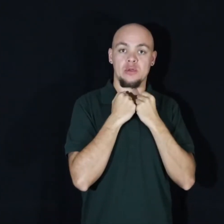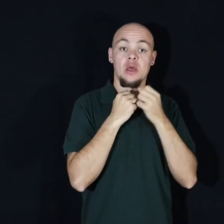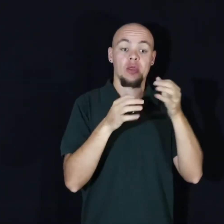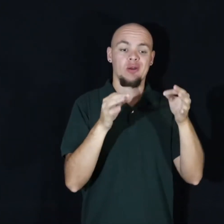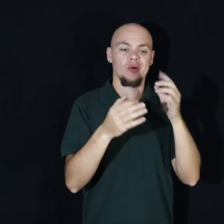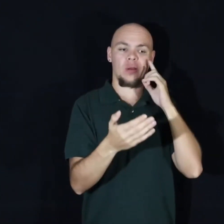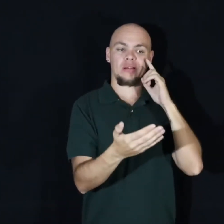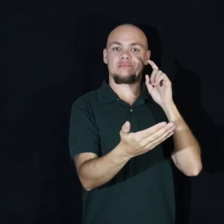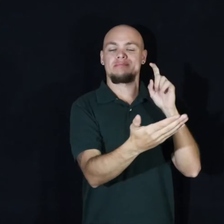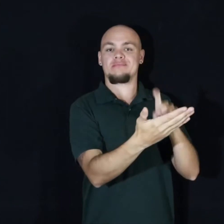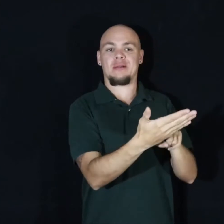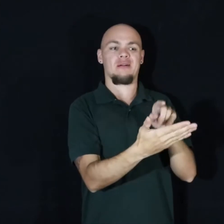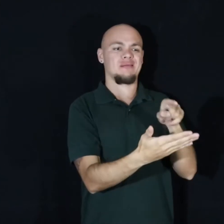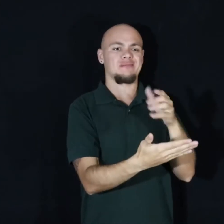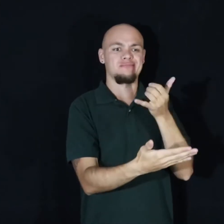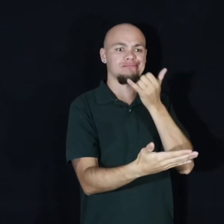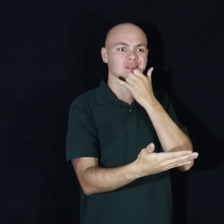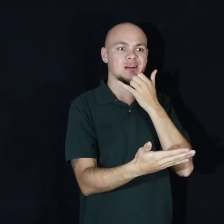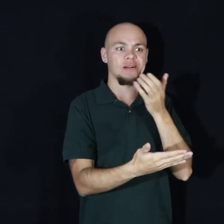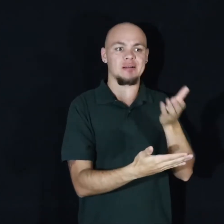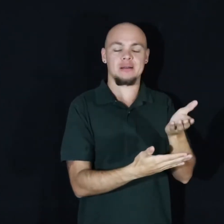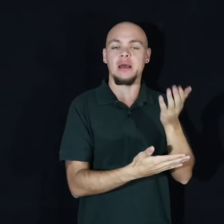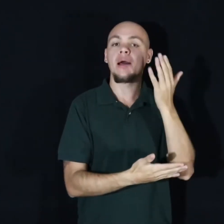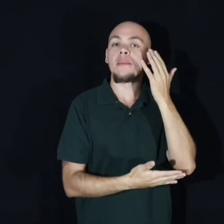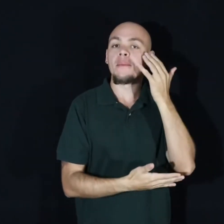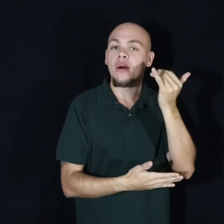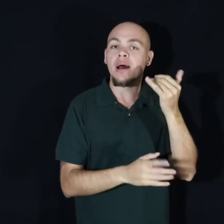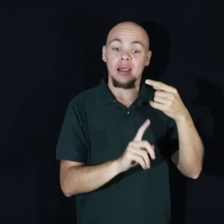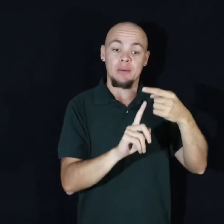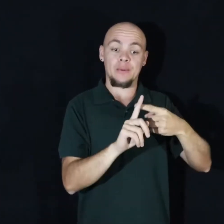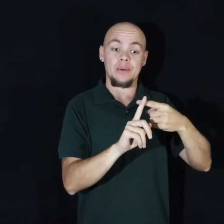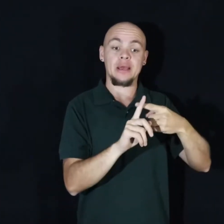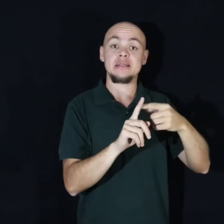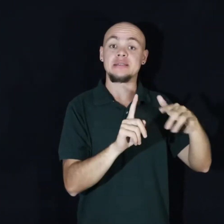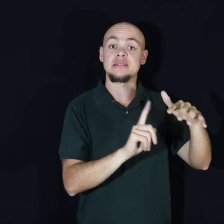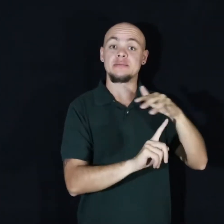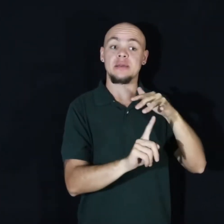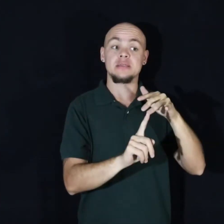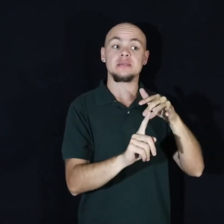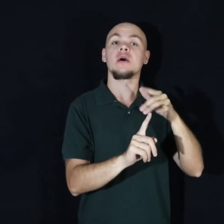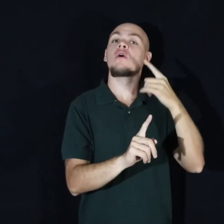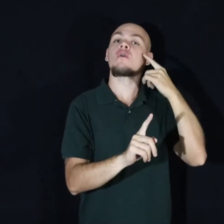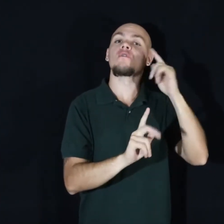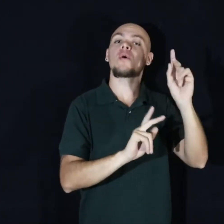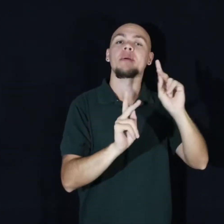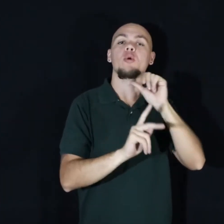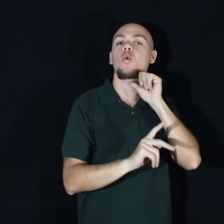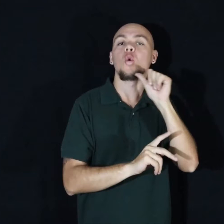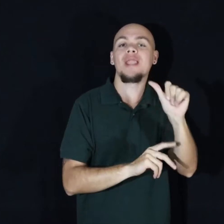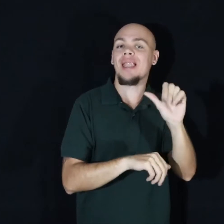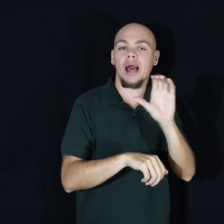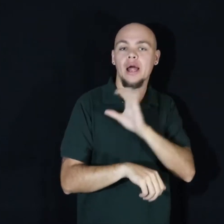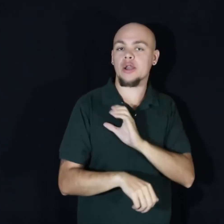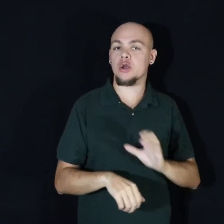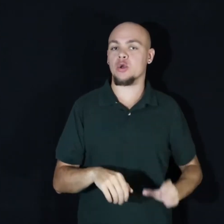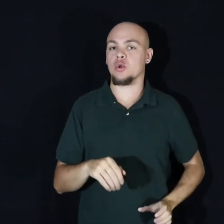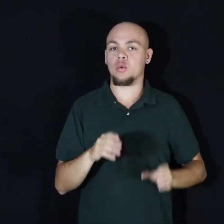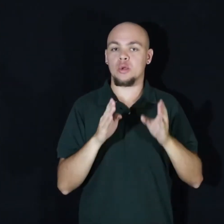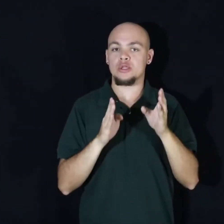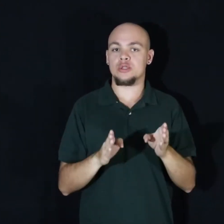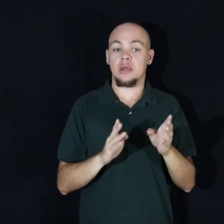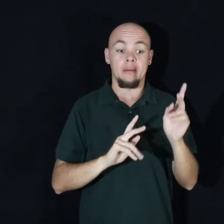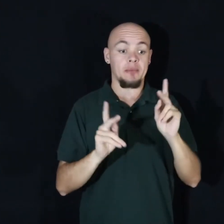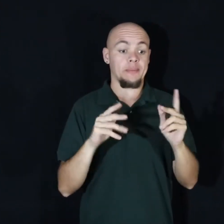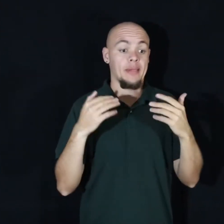values, the courts ruled against them because they oftentimes rent that space to people who are not